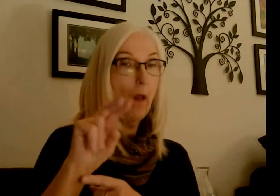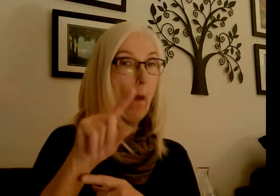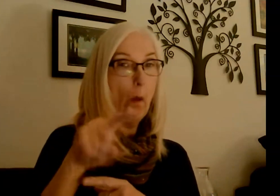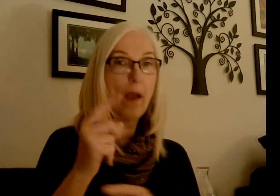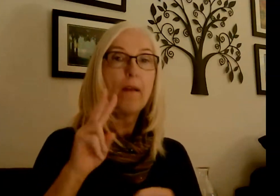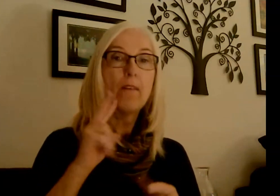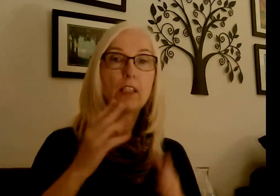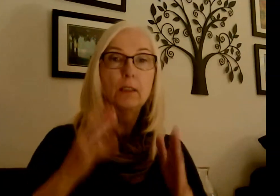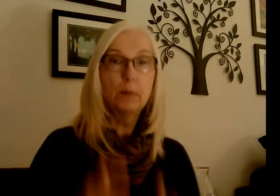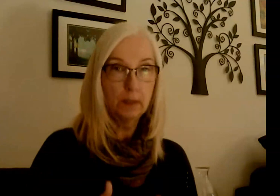that vegans